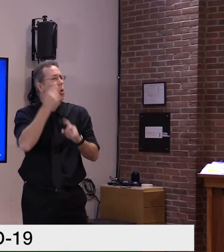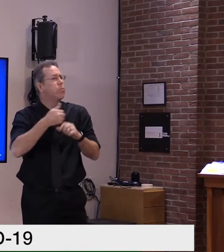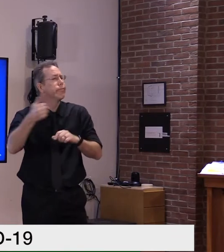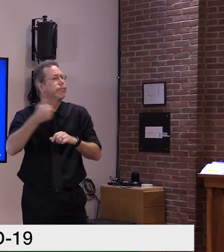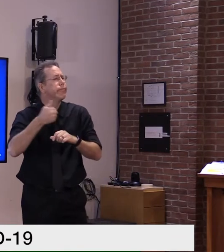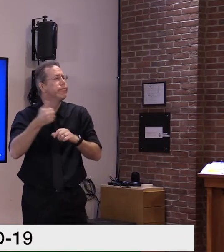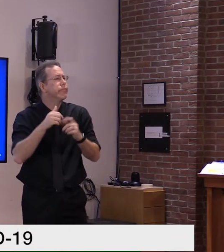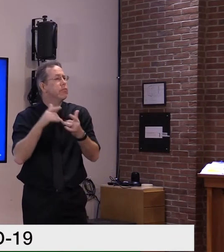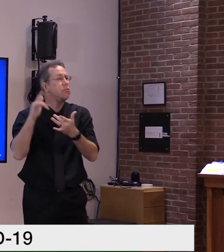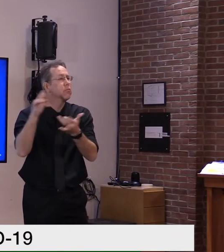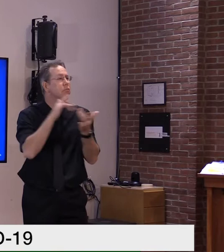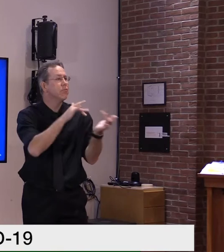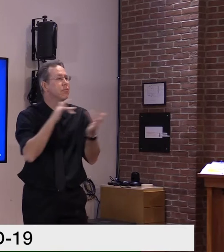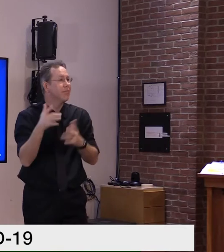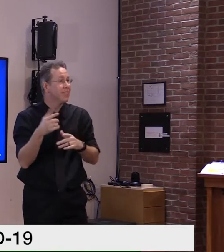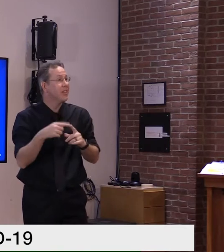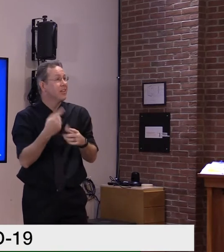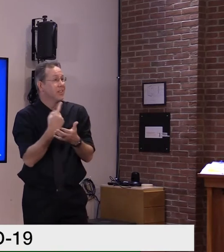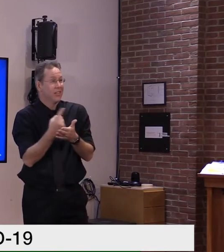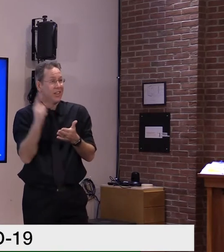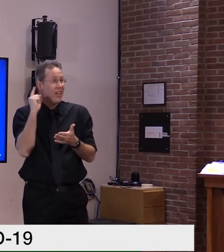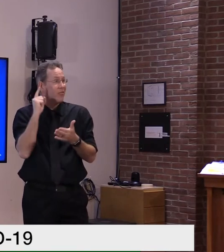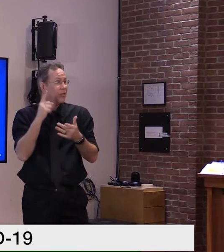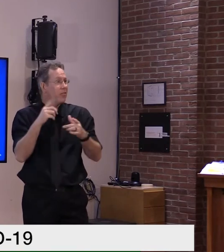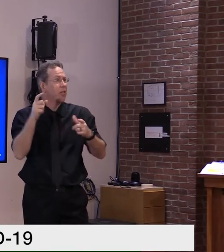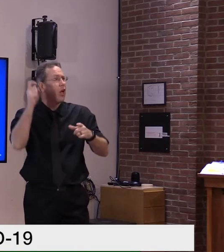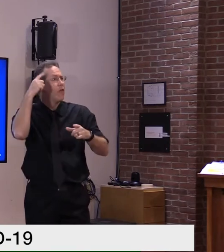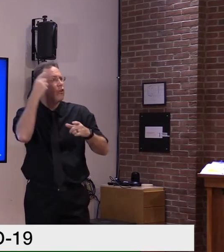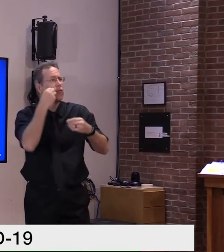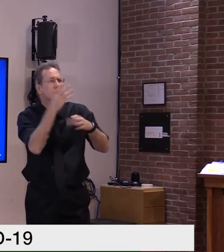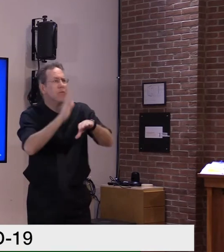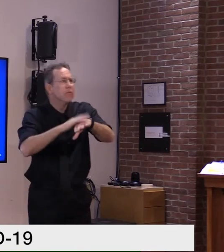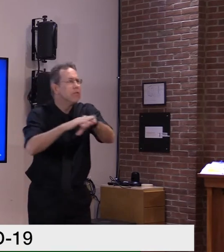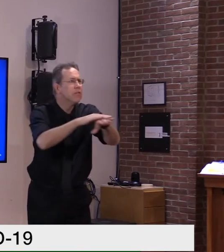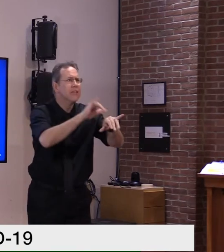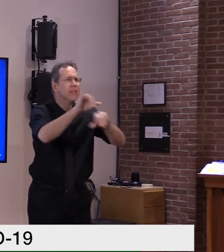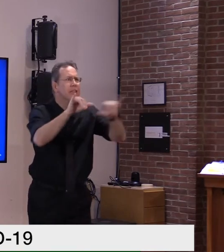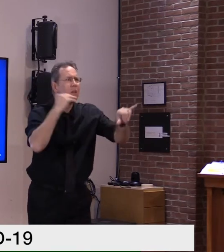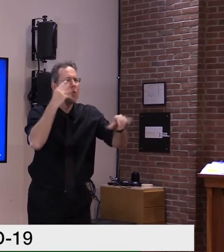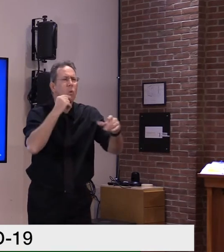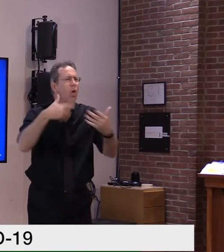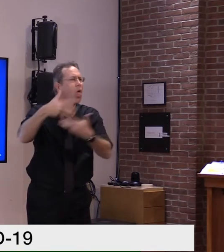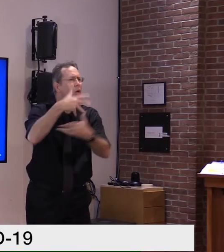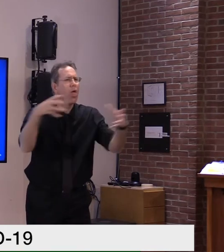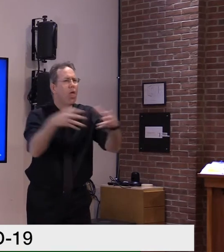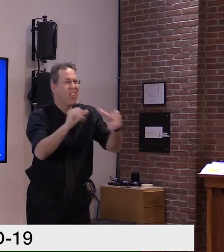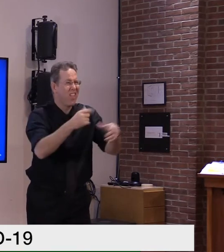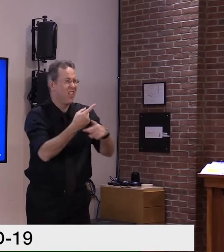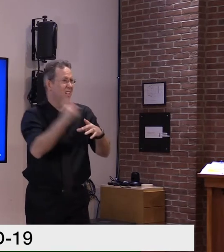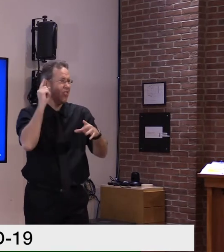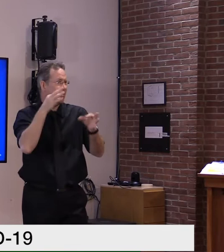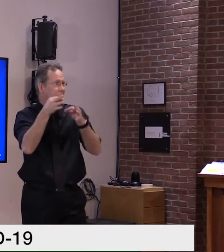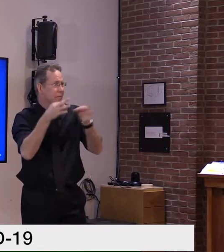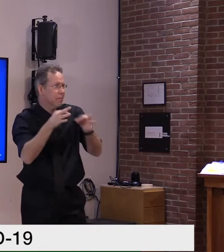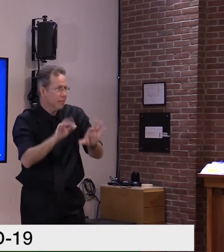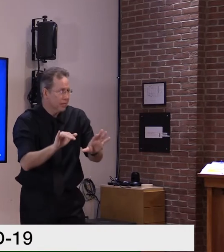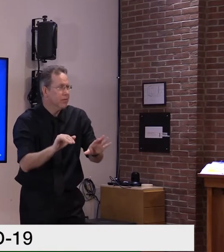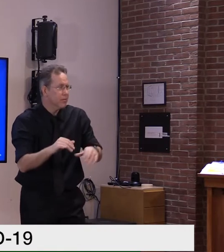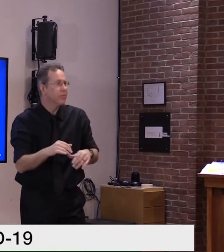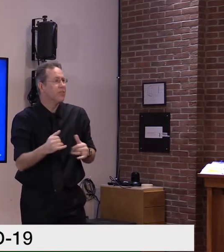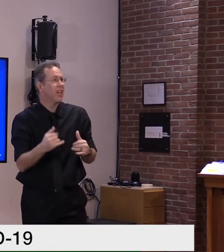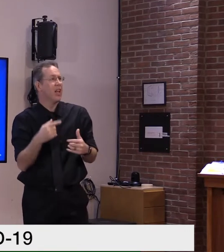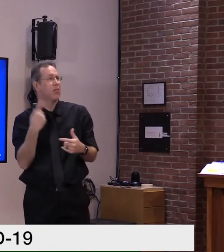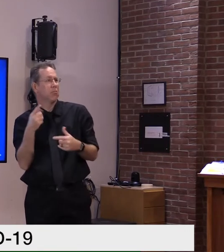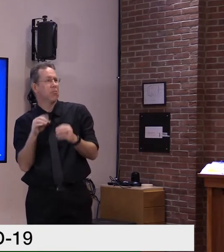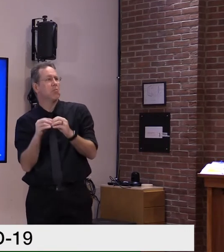mandates, there was a 20% reduction in travel to the workplace and a 27% increase in the